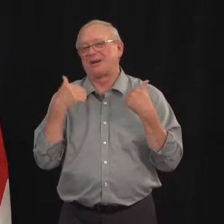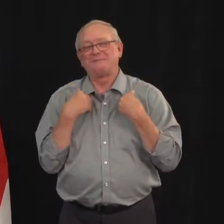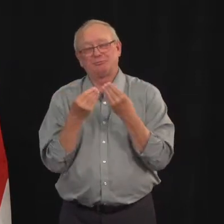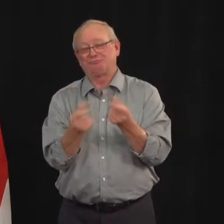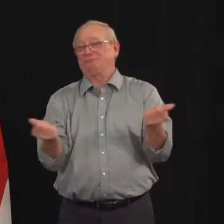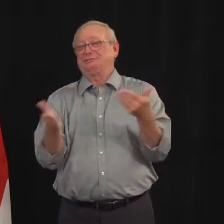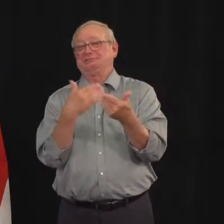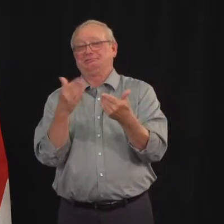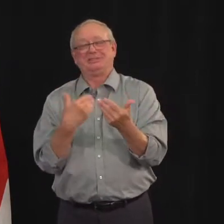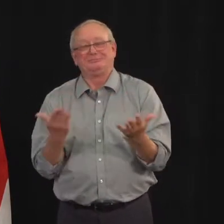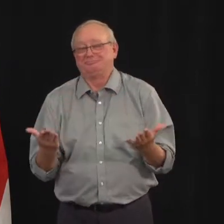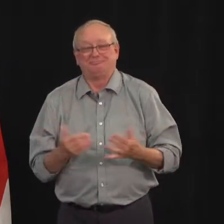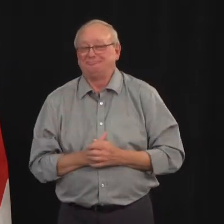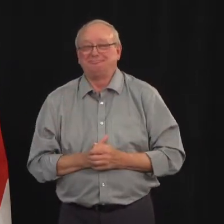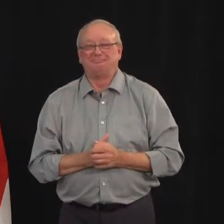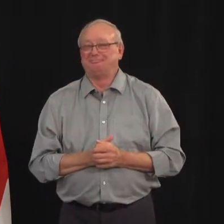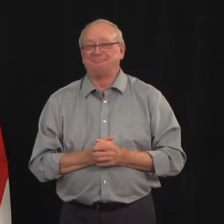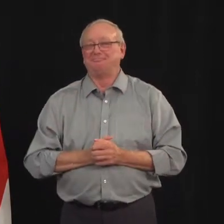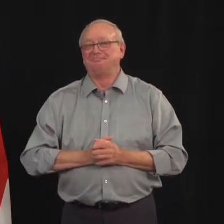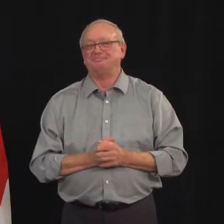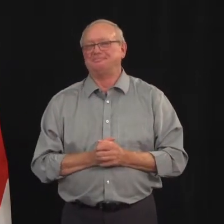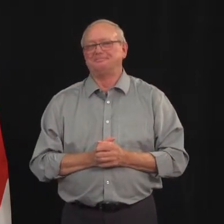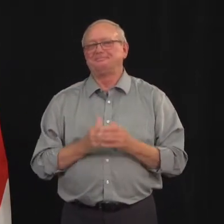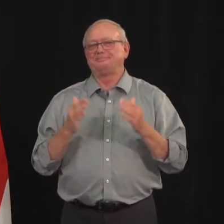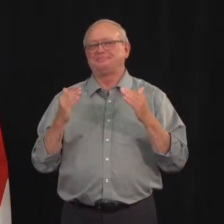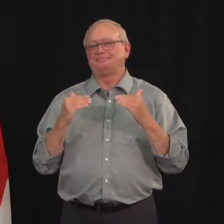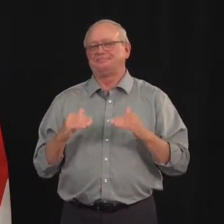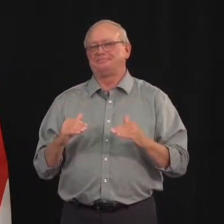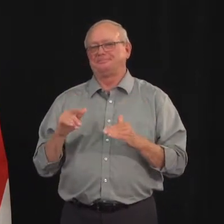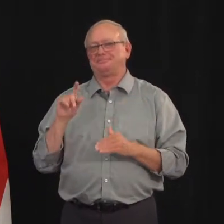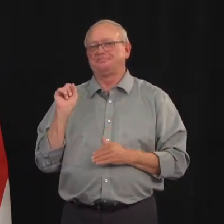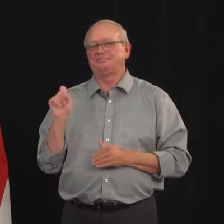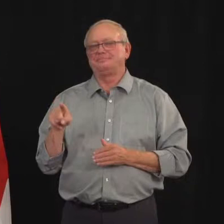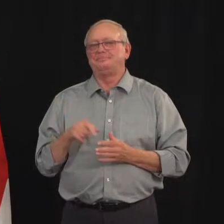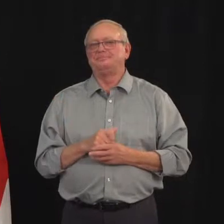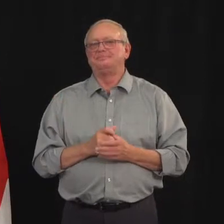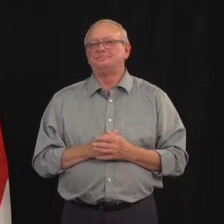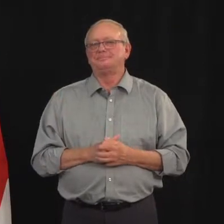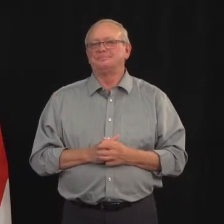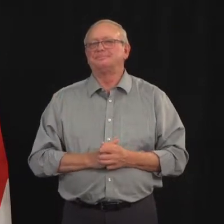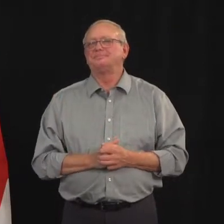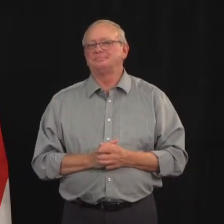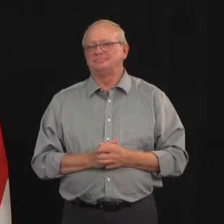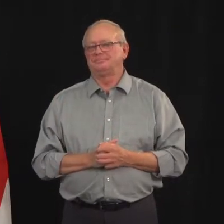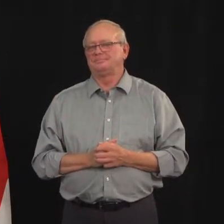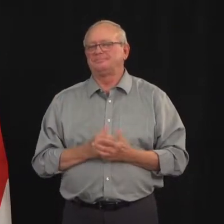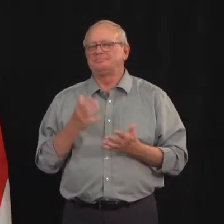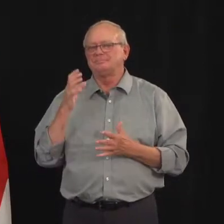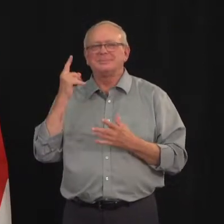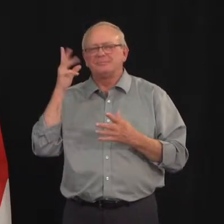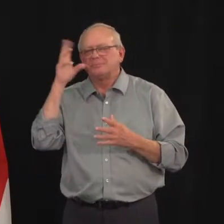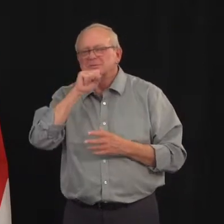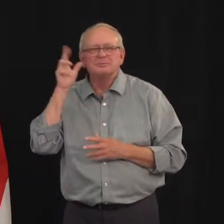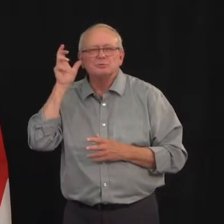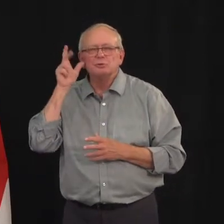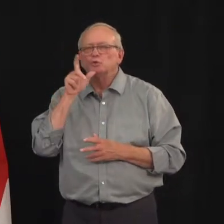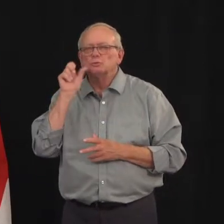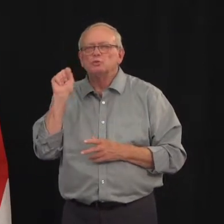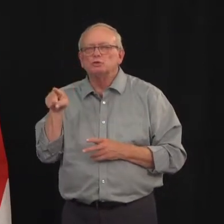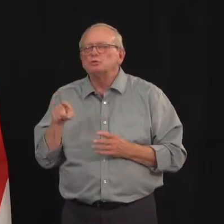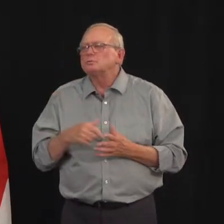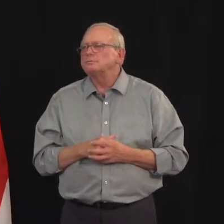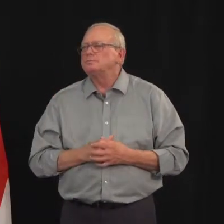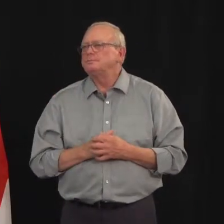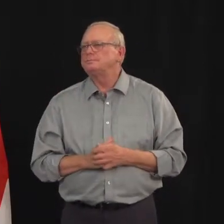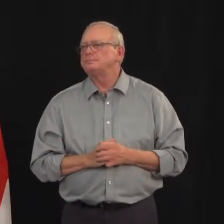ahead, Dylan. Hi, Dr. Hinshaw. You said earlier that our curve is no longer flat, and we've heard that